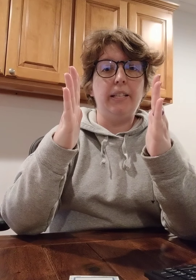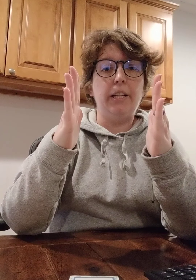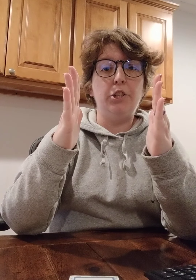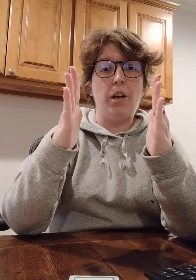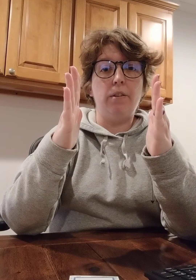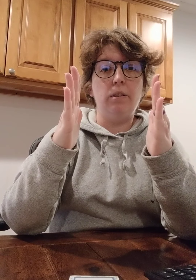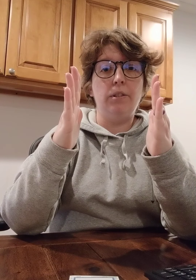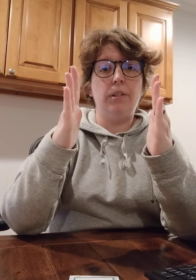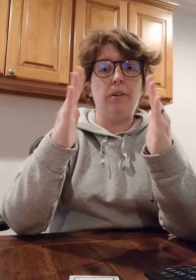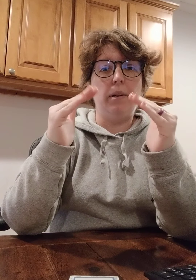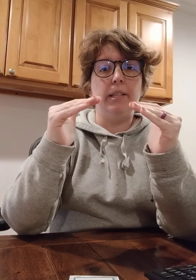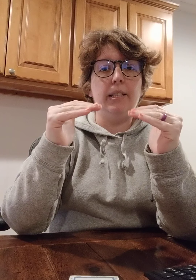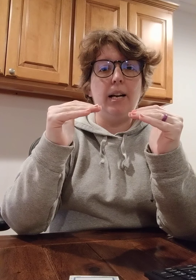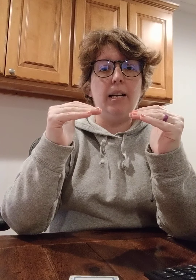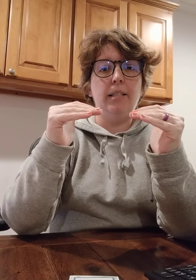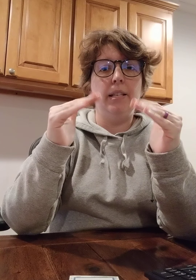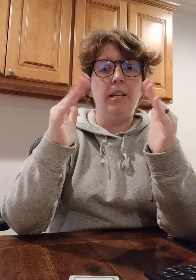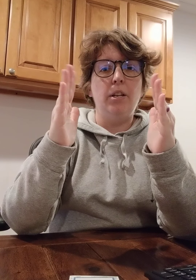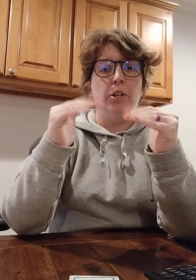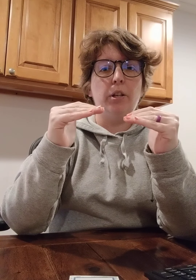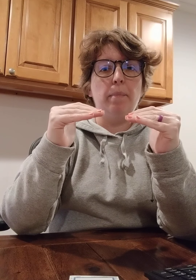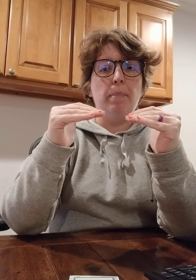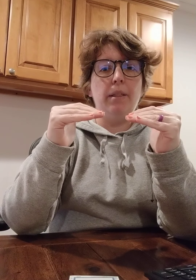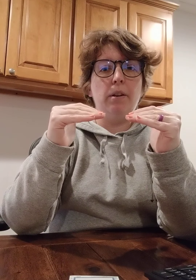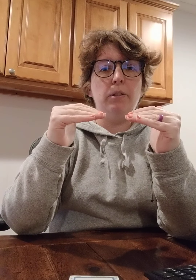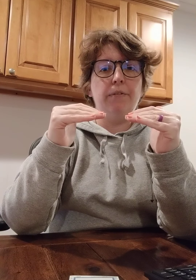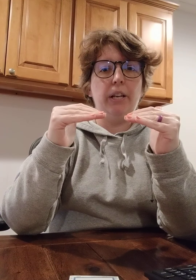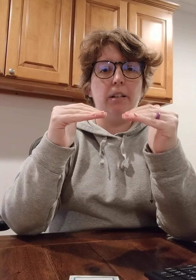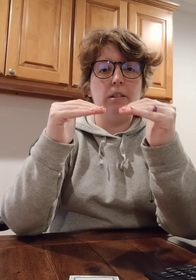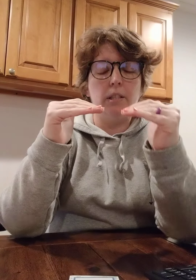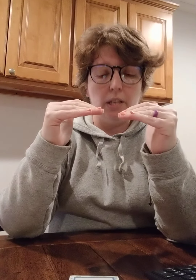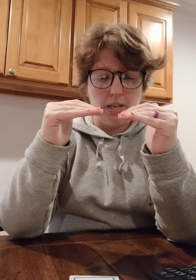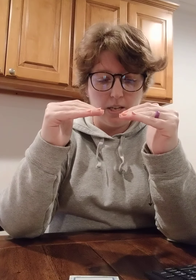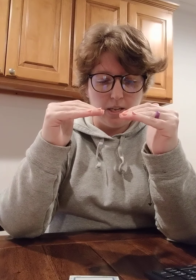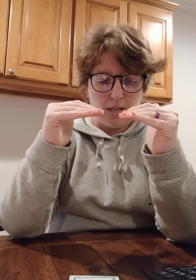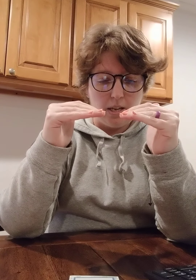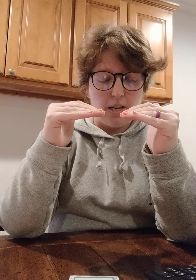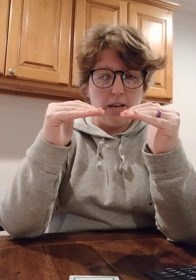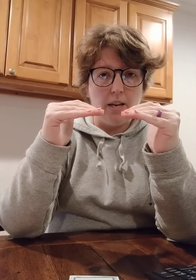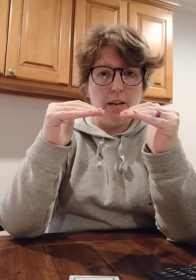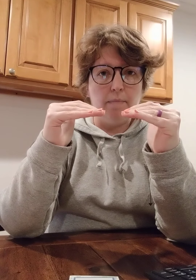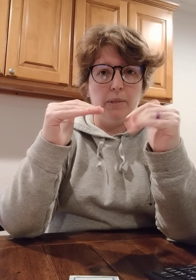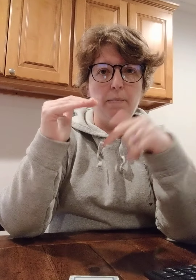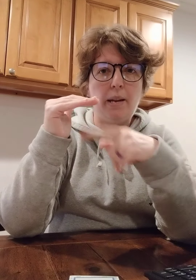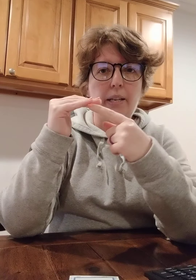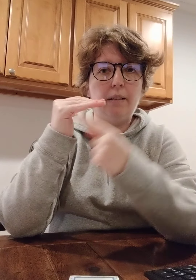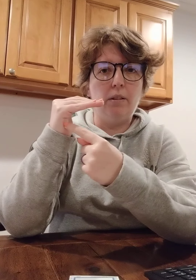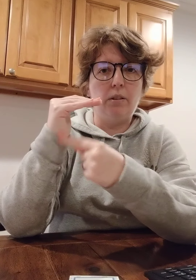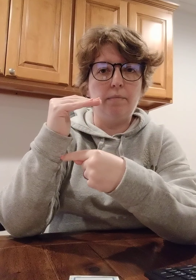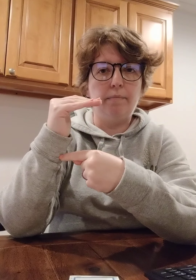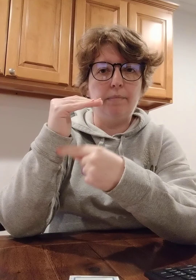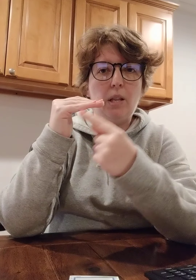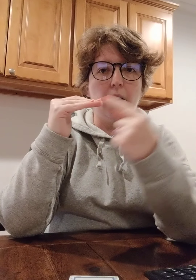facing each other, so at the sides. You're going to bend those fingers to make it look